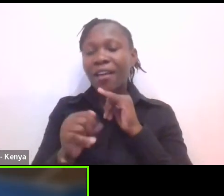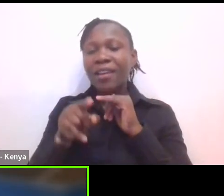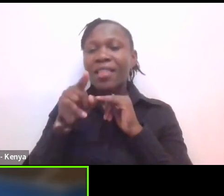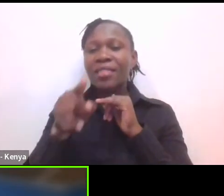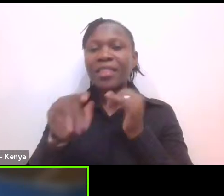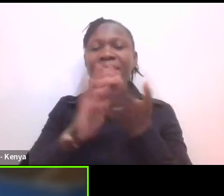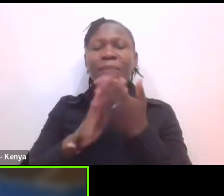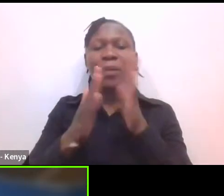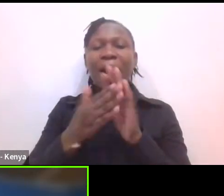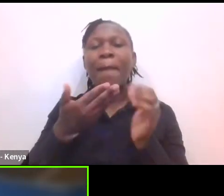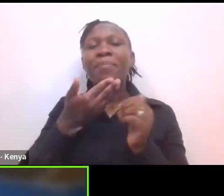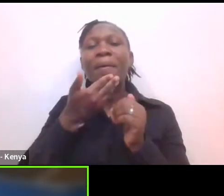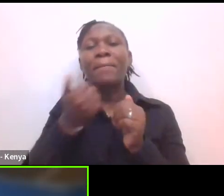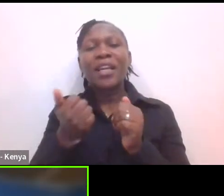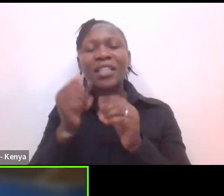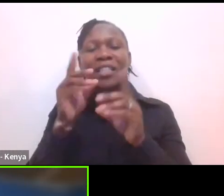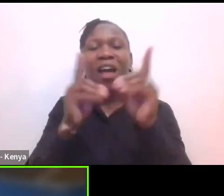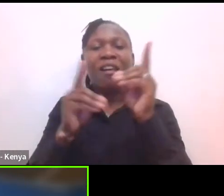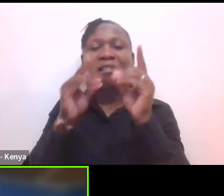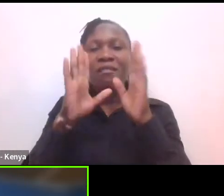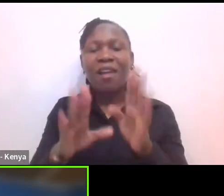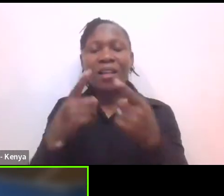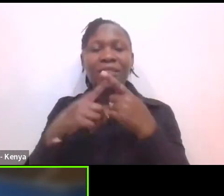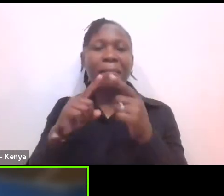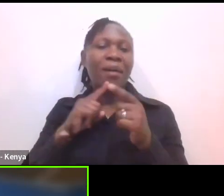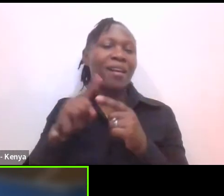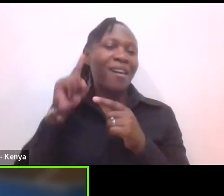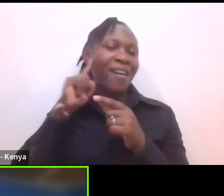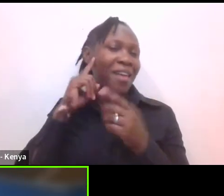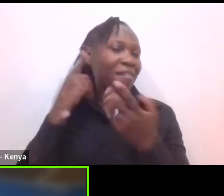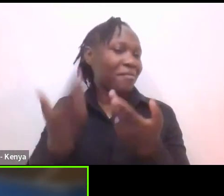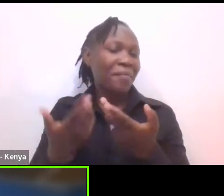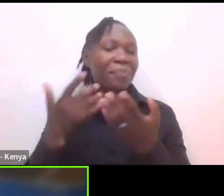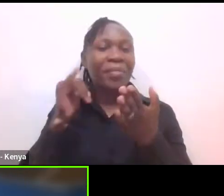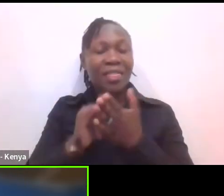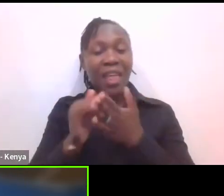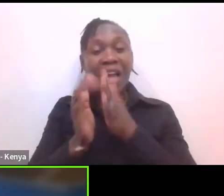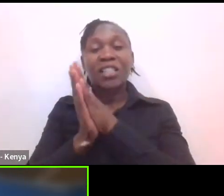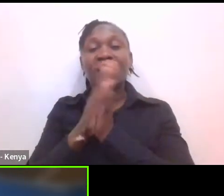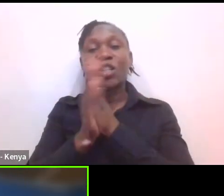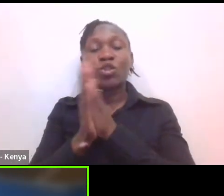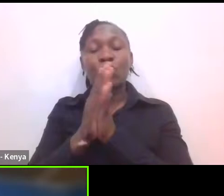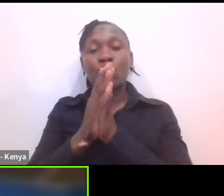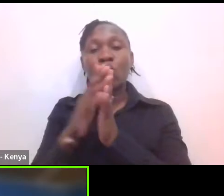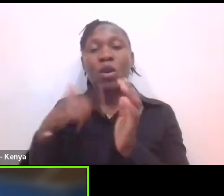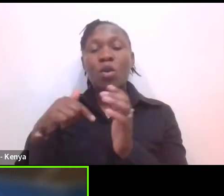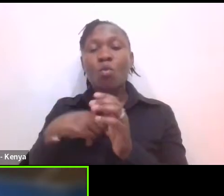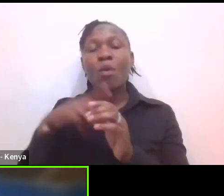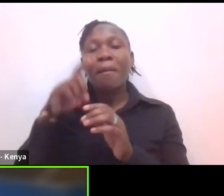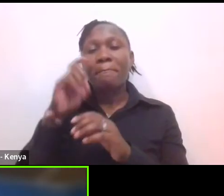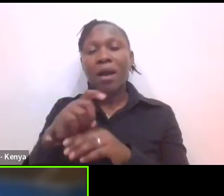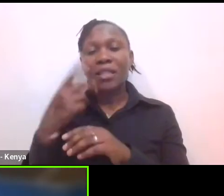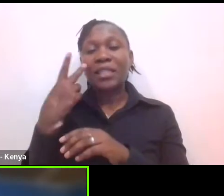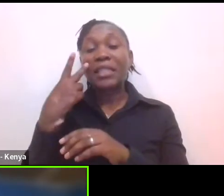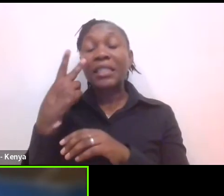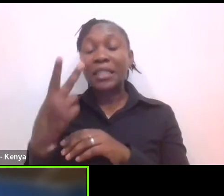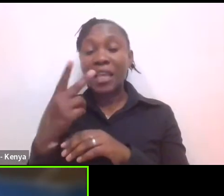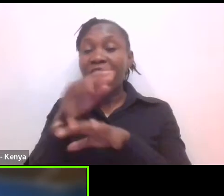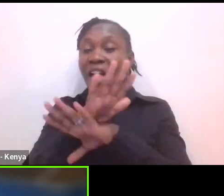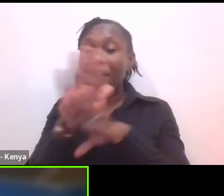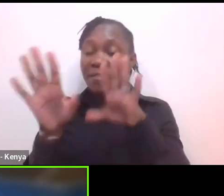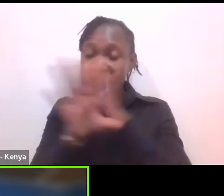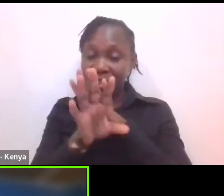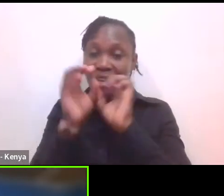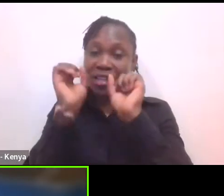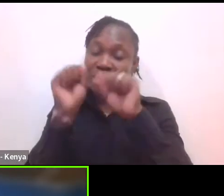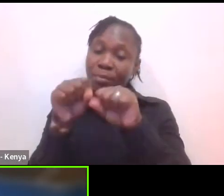dancer. So that's the story that I think we need to assume is possible from the beginning.